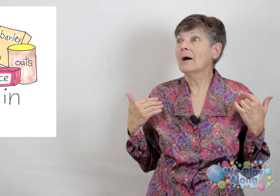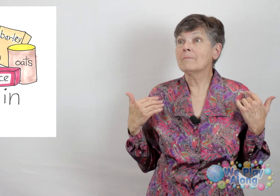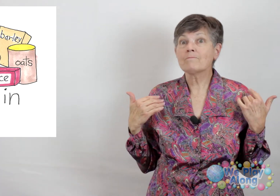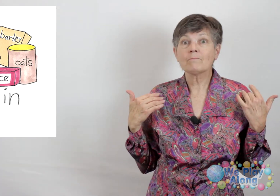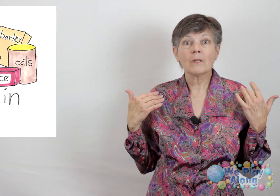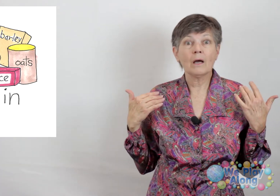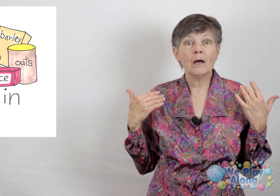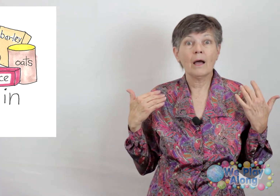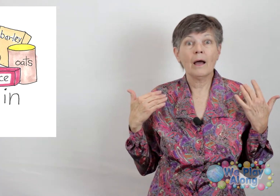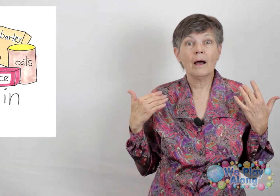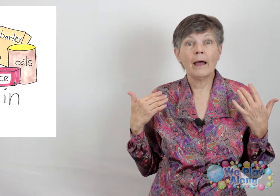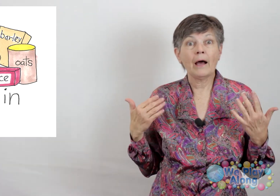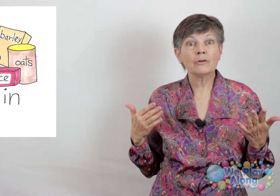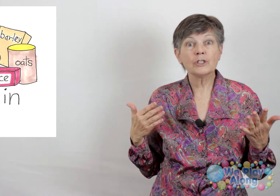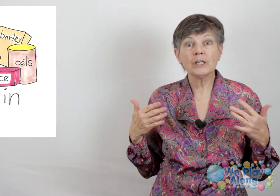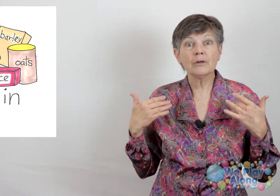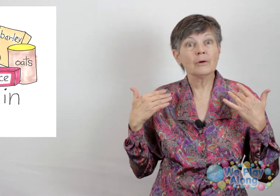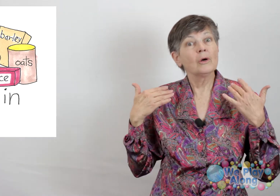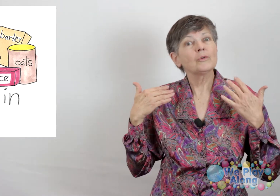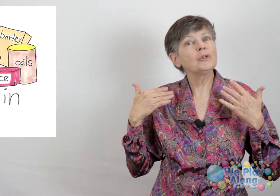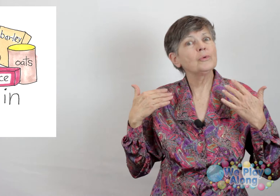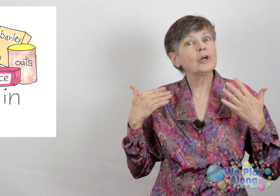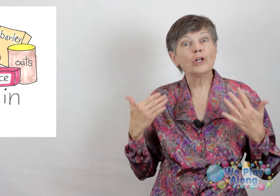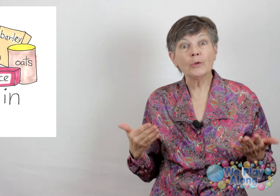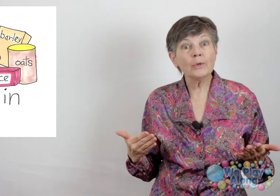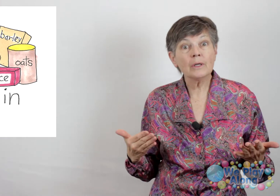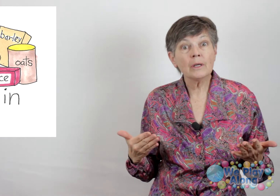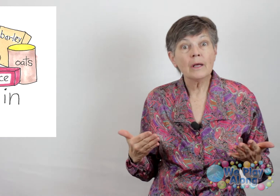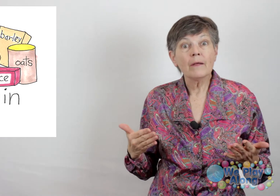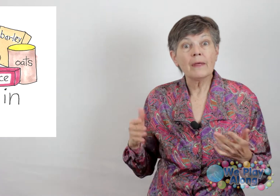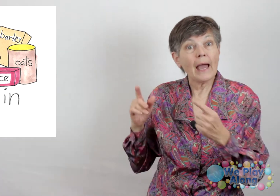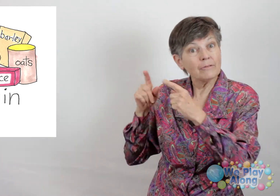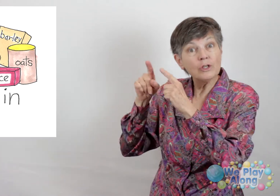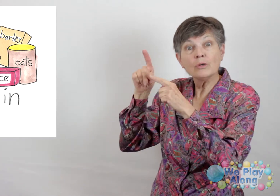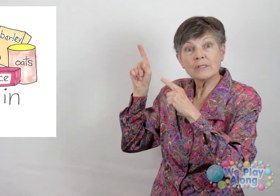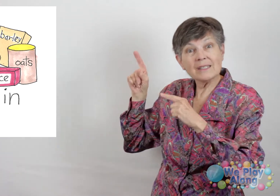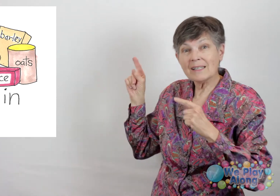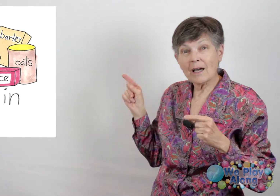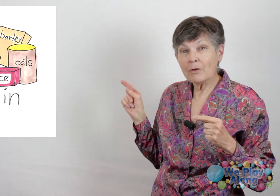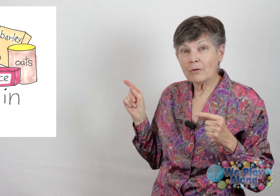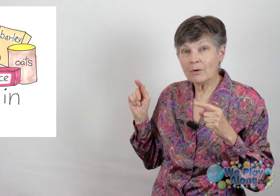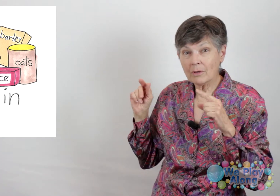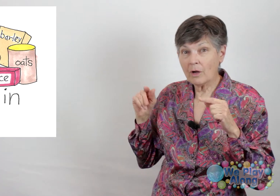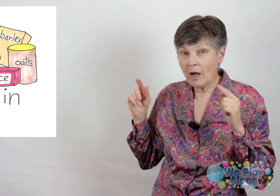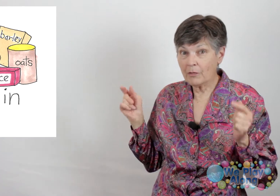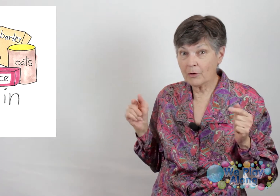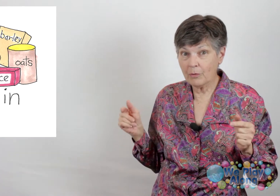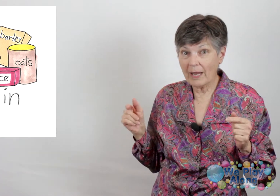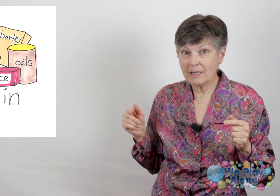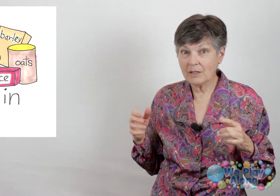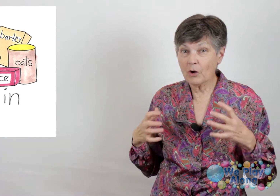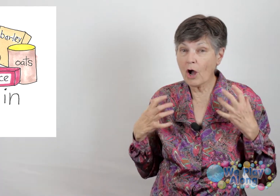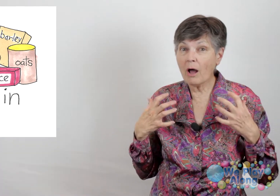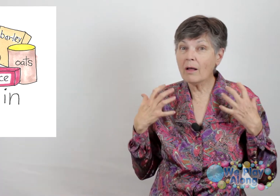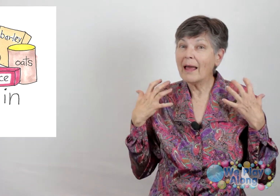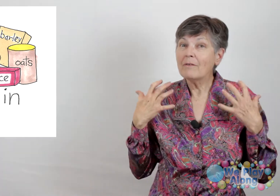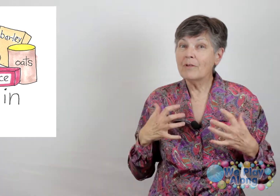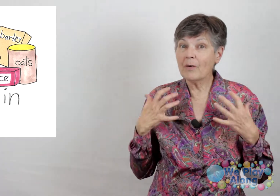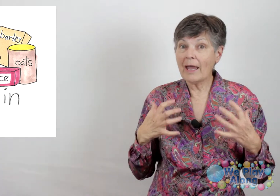have allergy or to gluten, they have to use these other grains, and they're all very